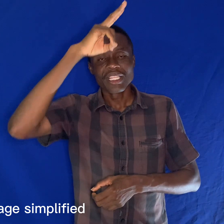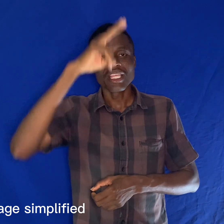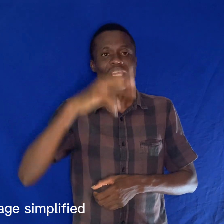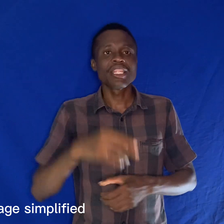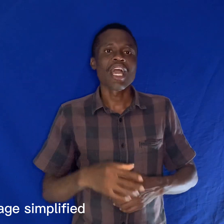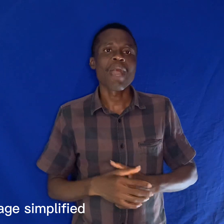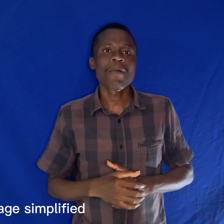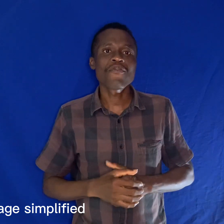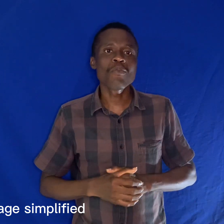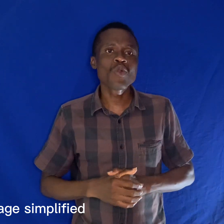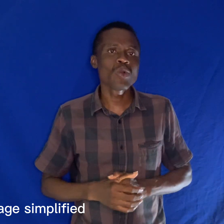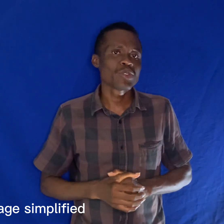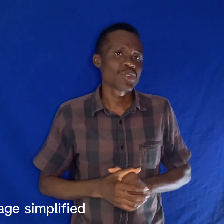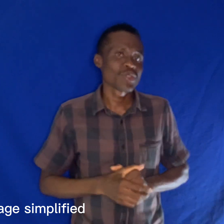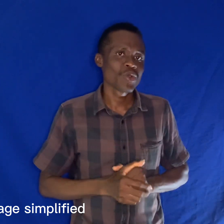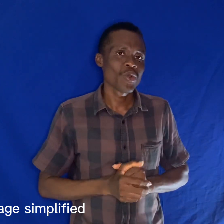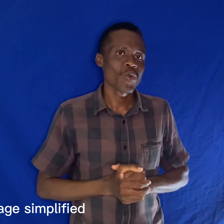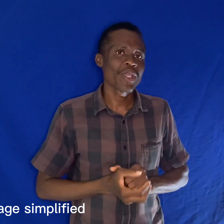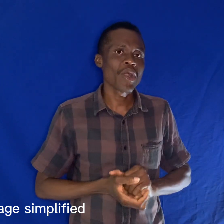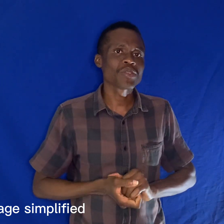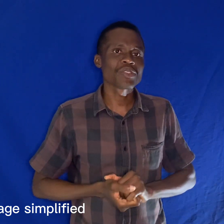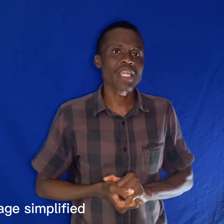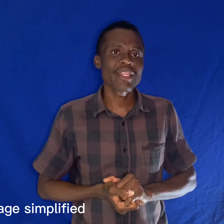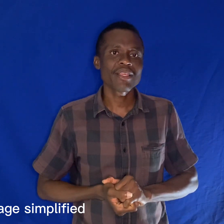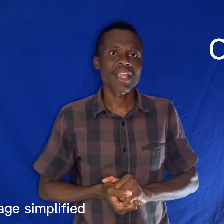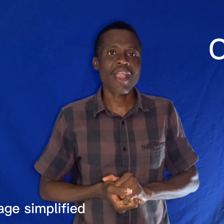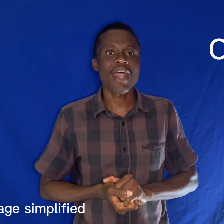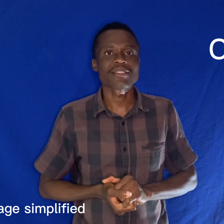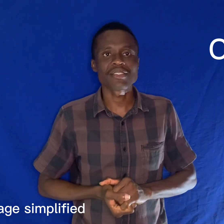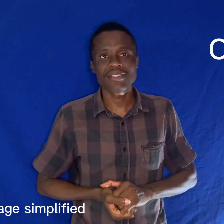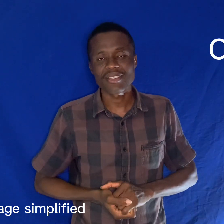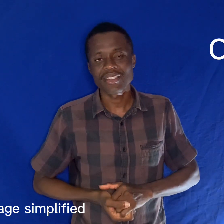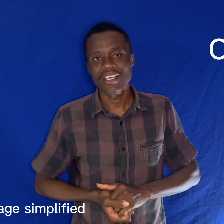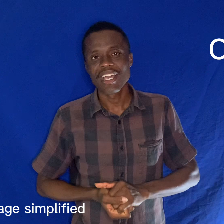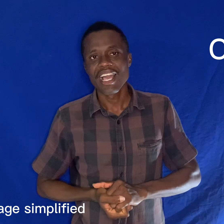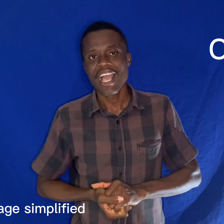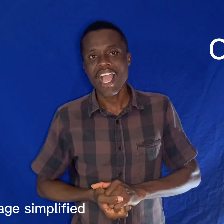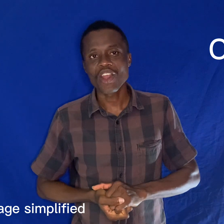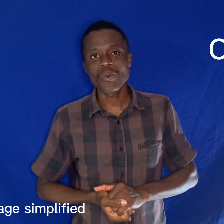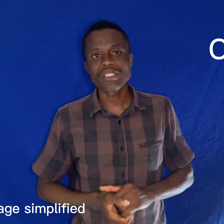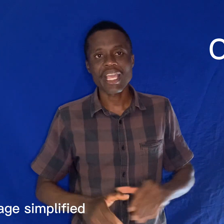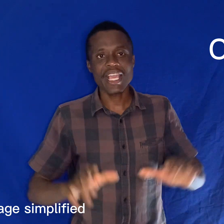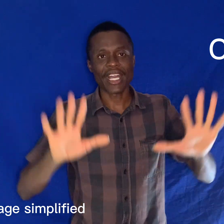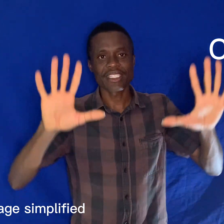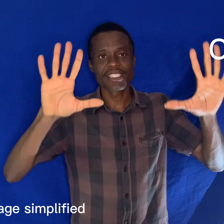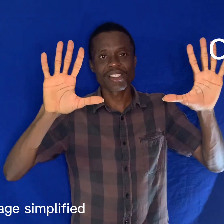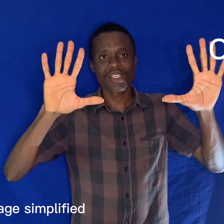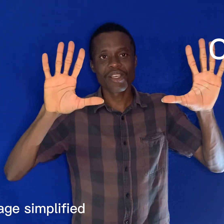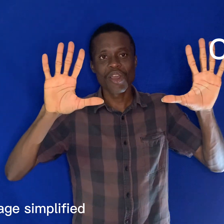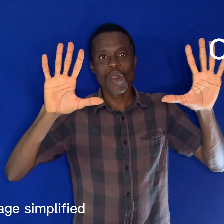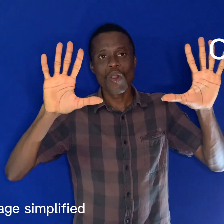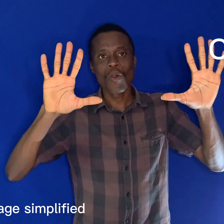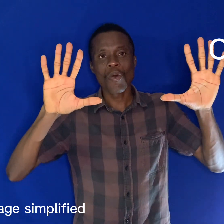Then, apart from goats, we can also sign cats. How do we sign cats?